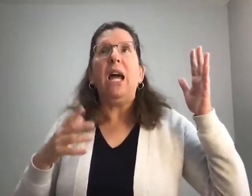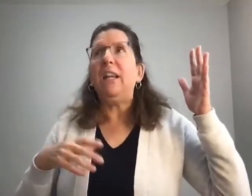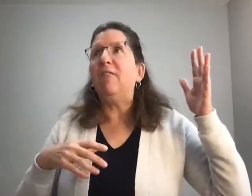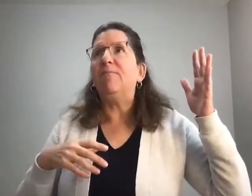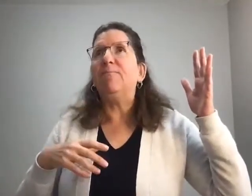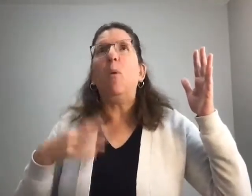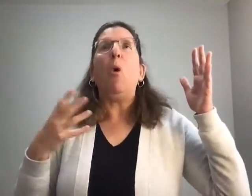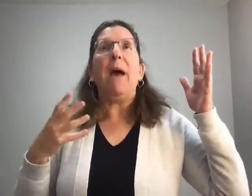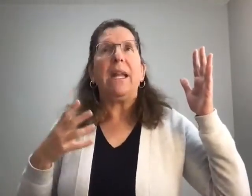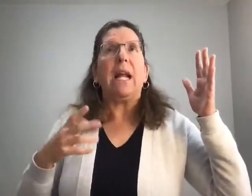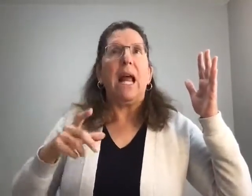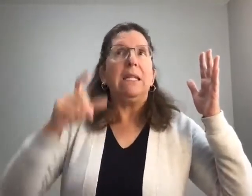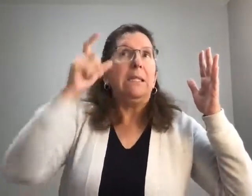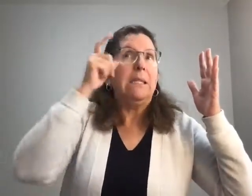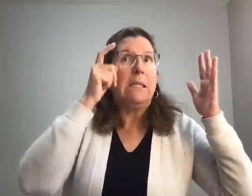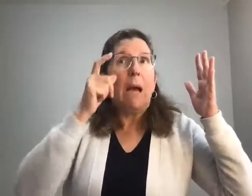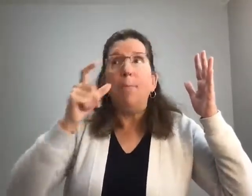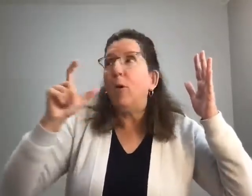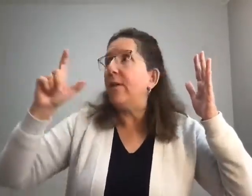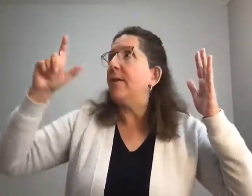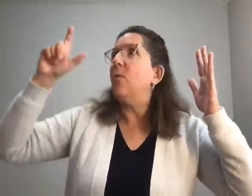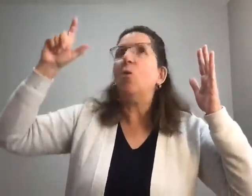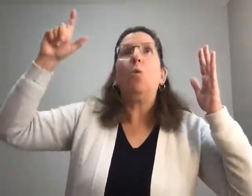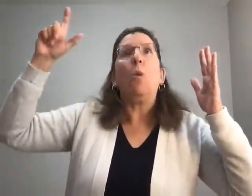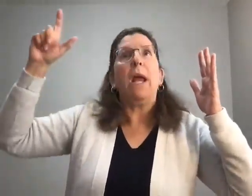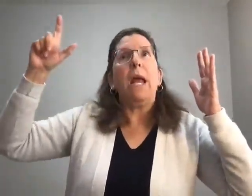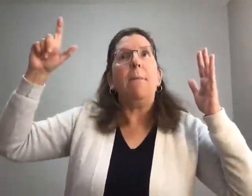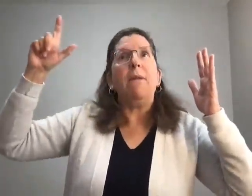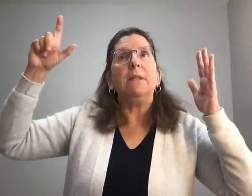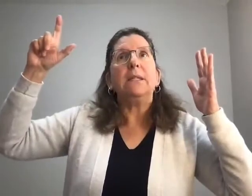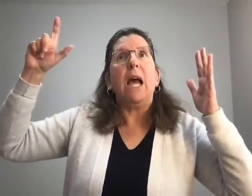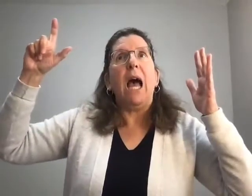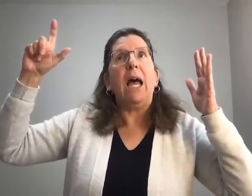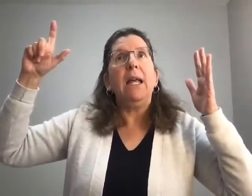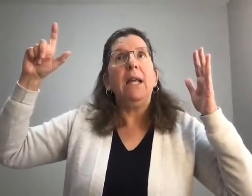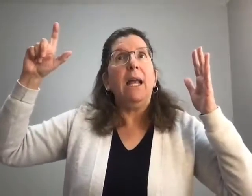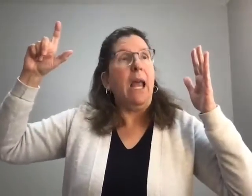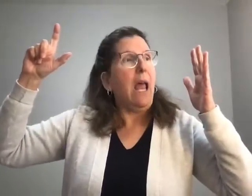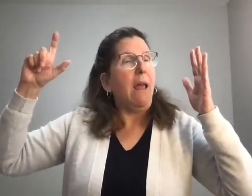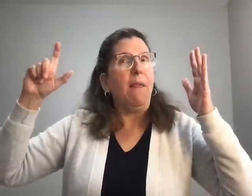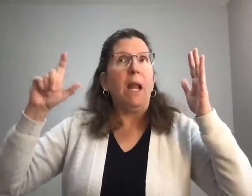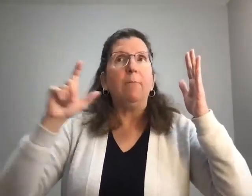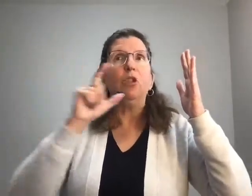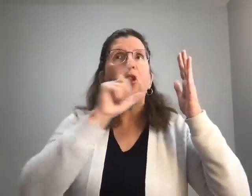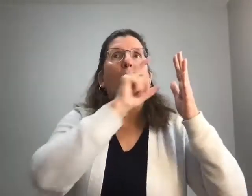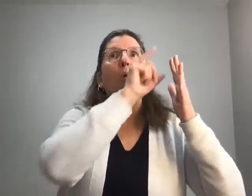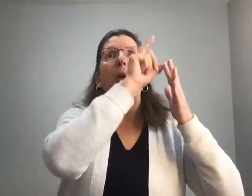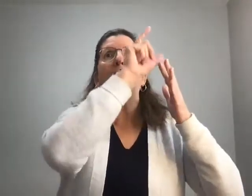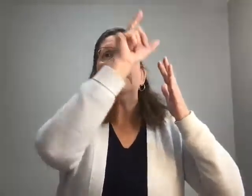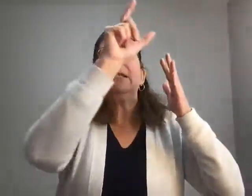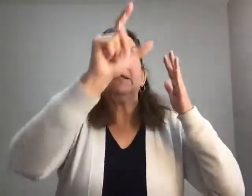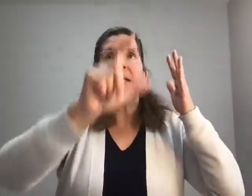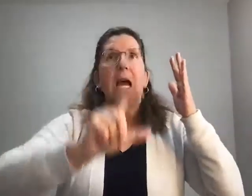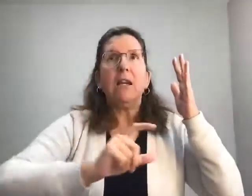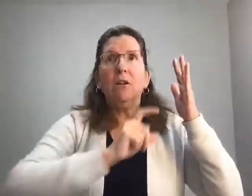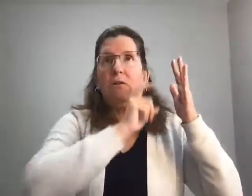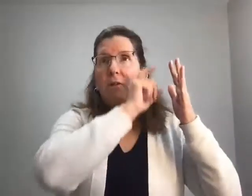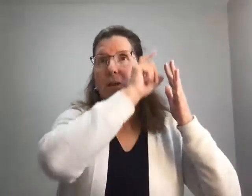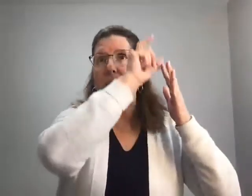of poetic license, I'm putting the moon way up in the sky, and then I'm showing the cycle and